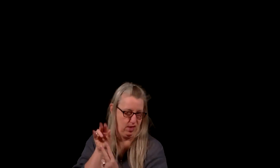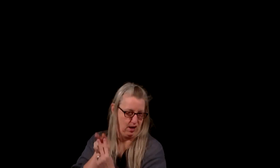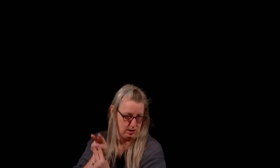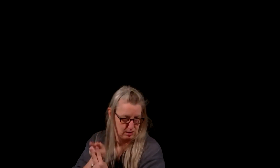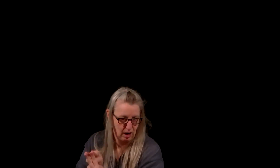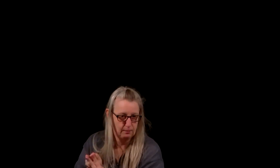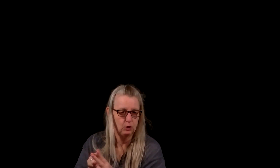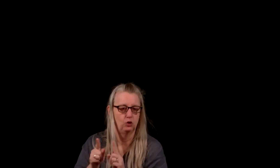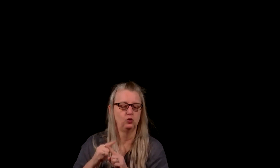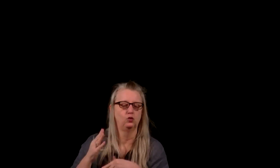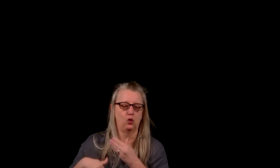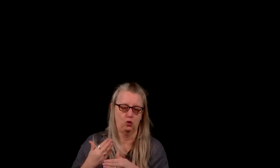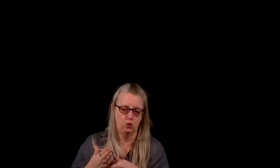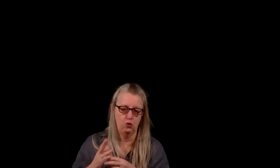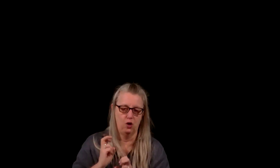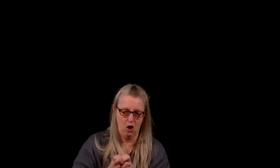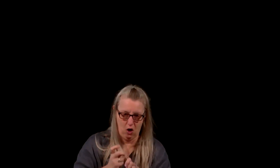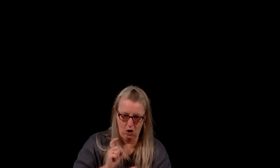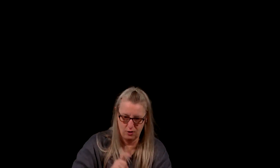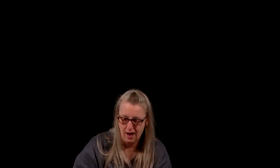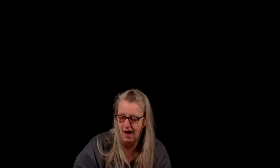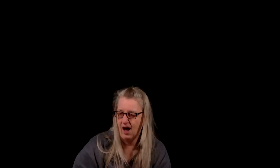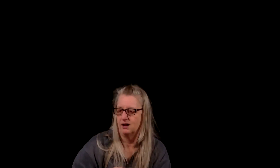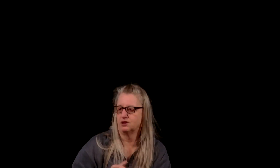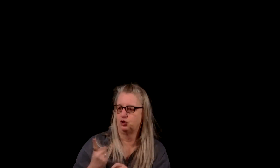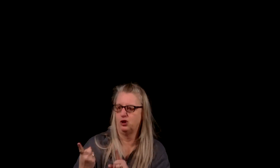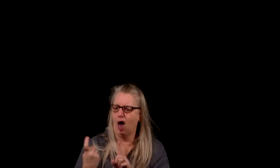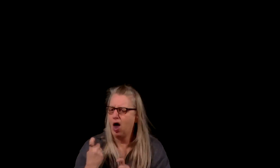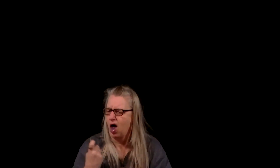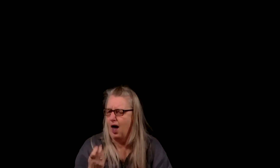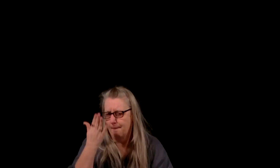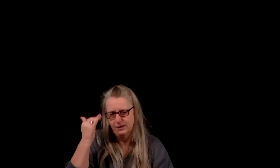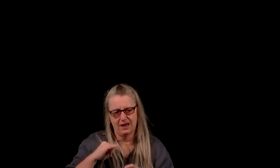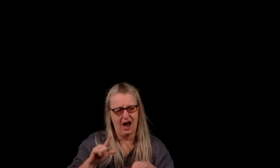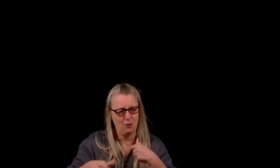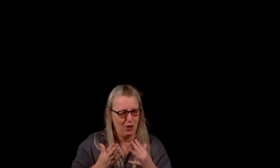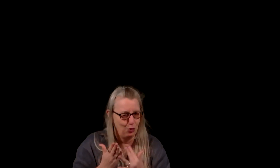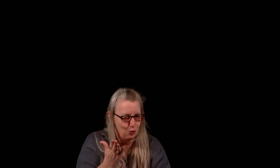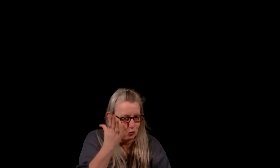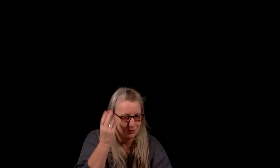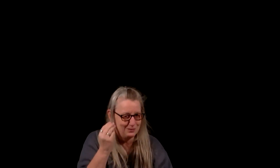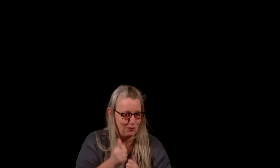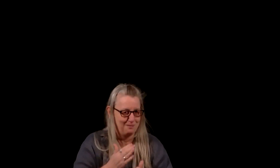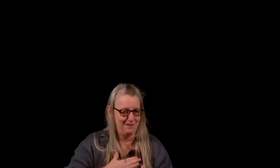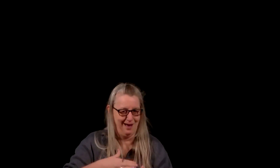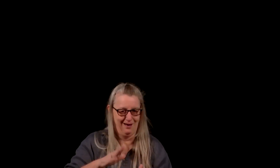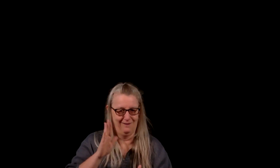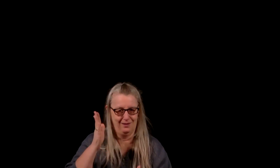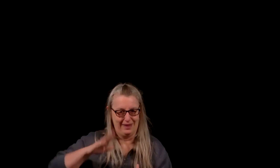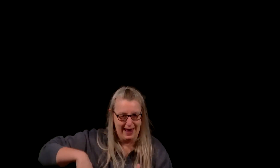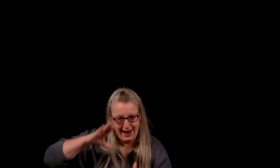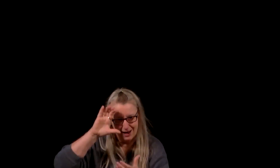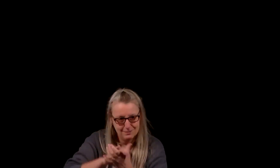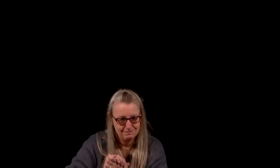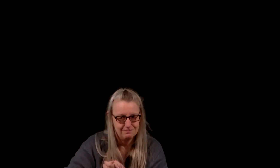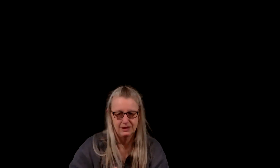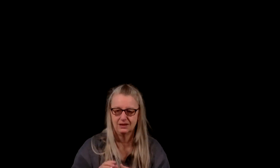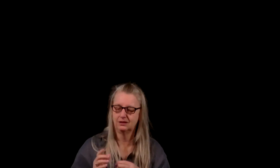I'm going to pray for a family, for a couple at this time. She's been going through a lot.